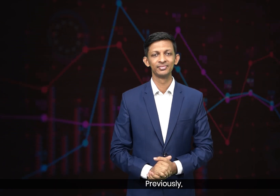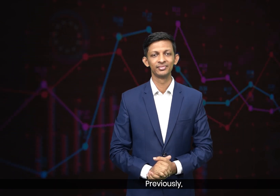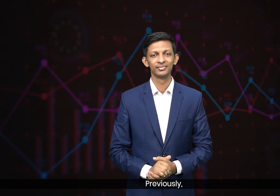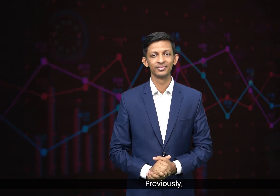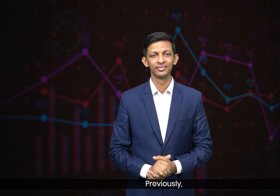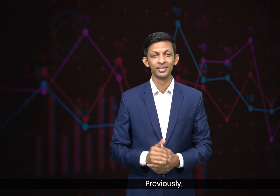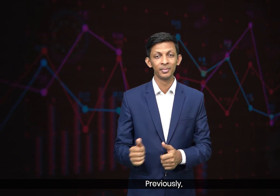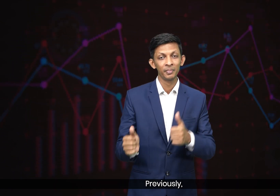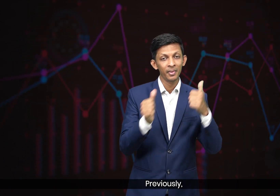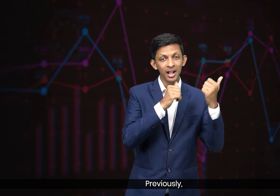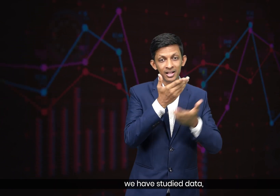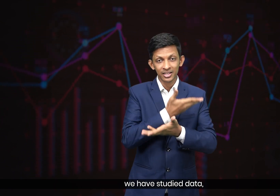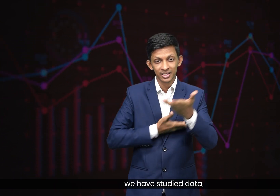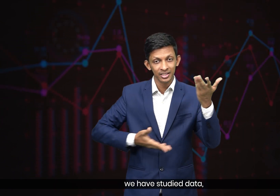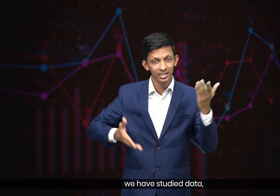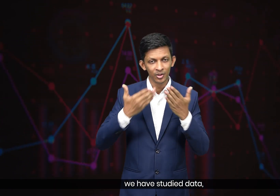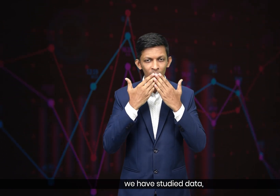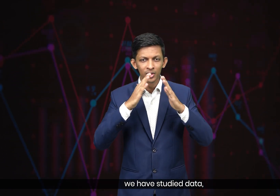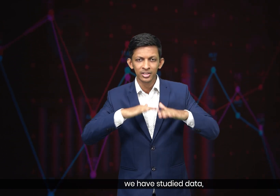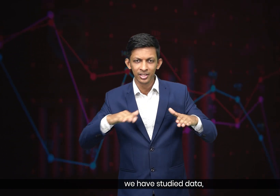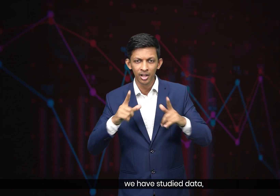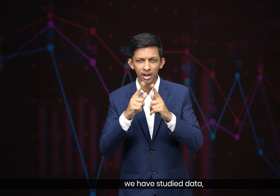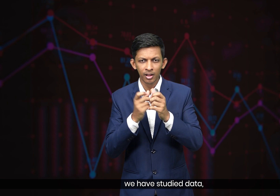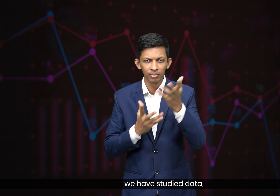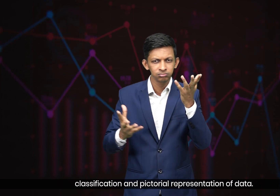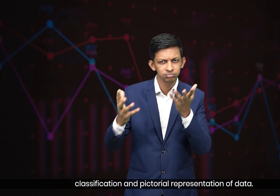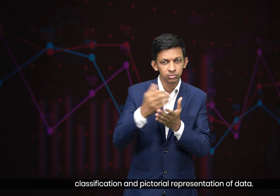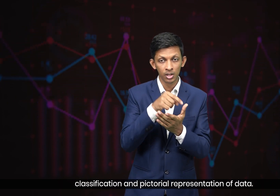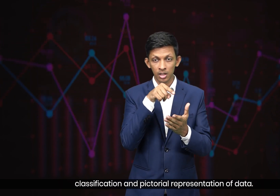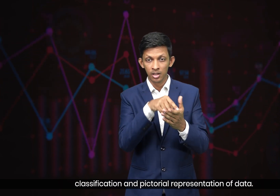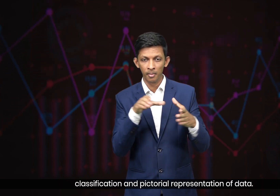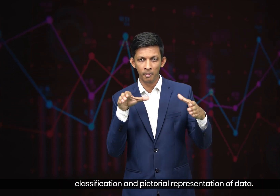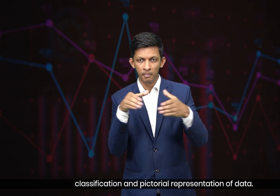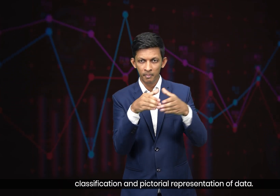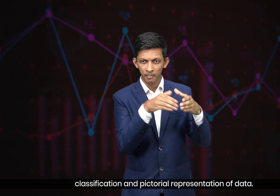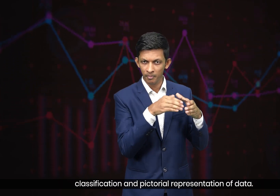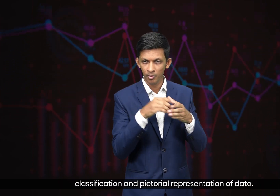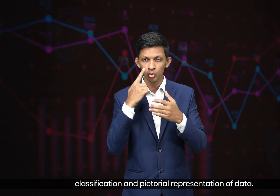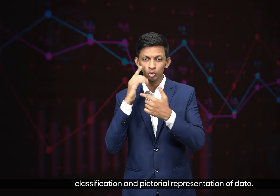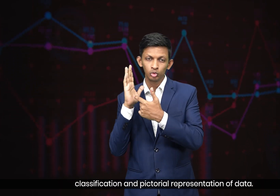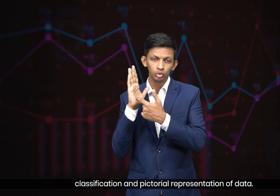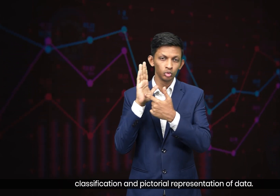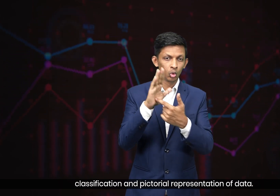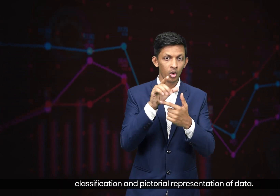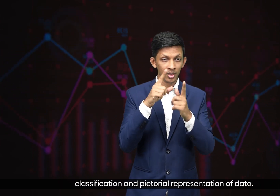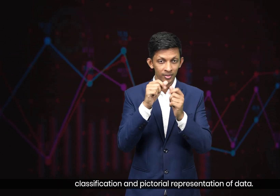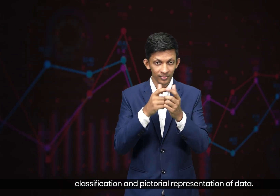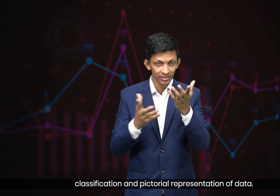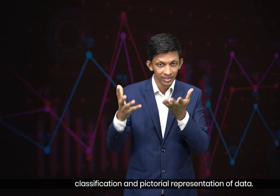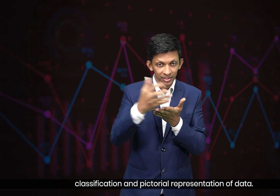Previously, we have studied data, classification and pictorial representation of